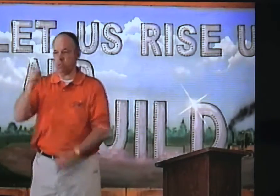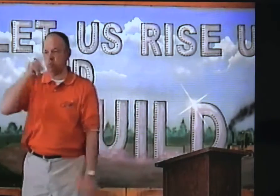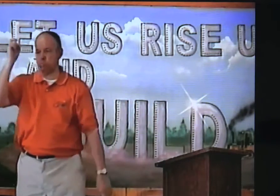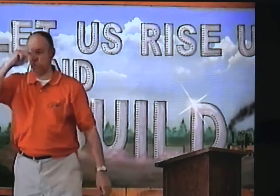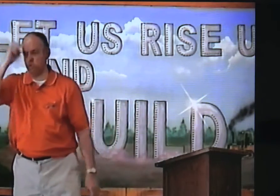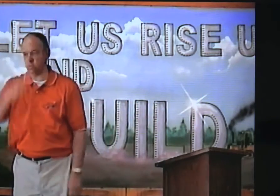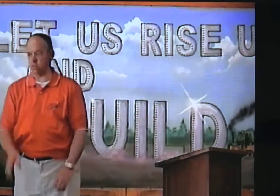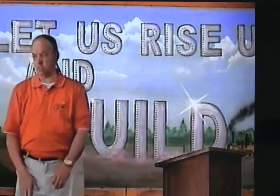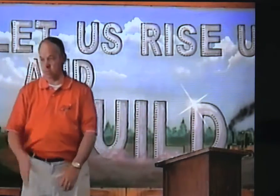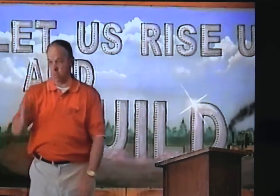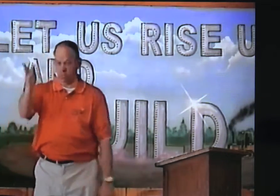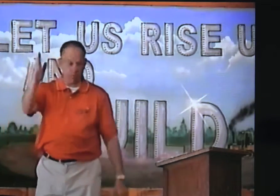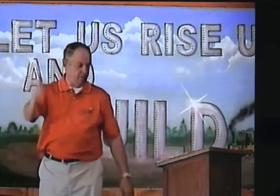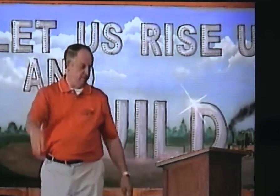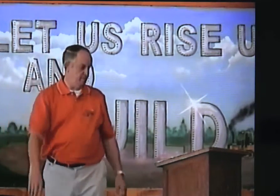Humbleness gives you wisdom.